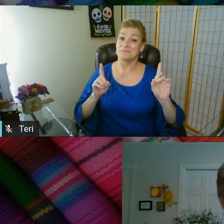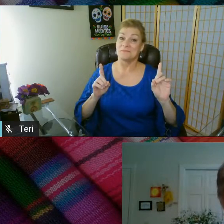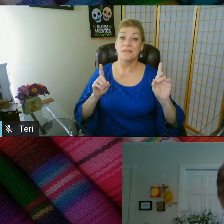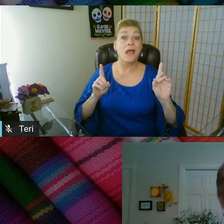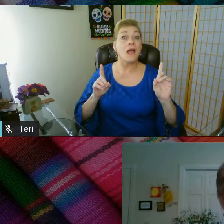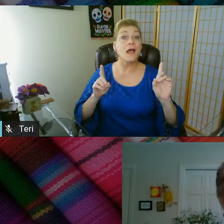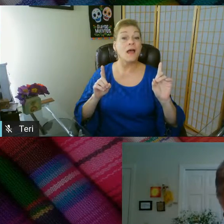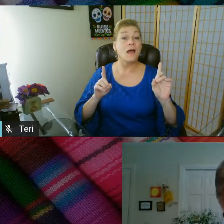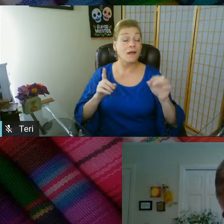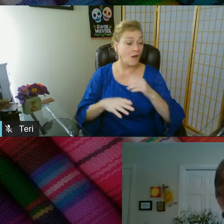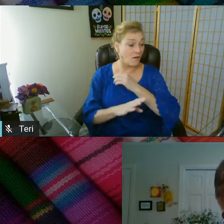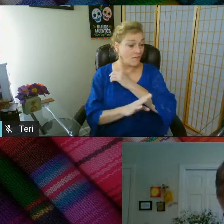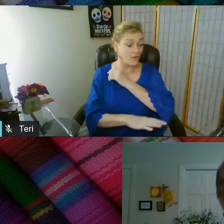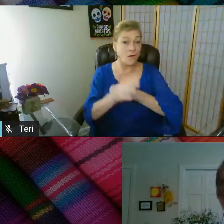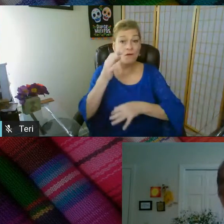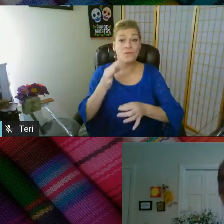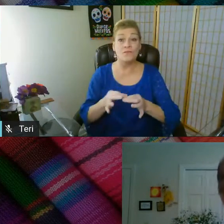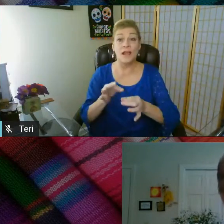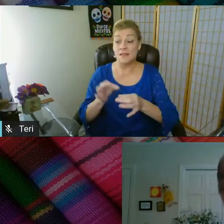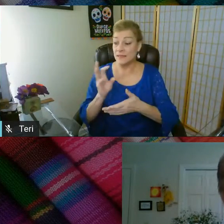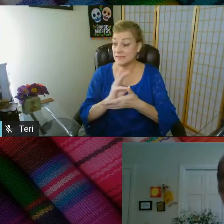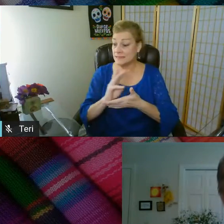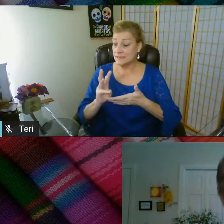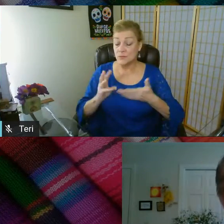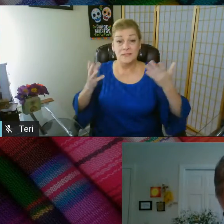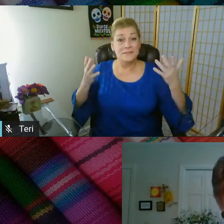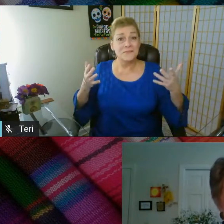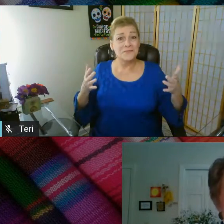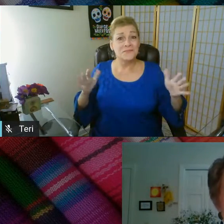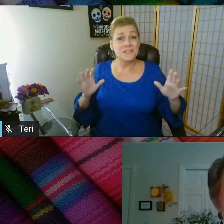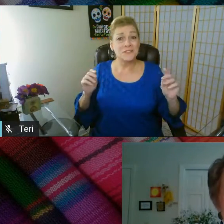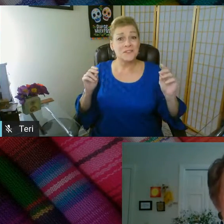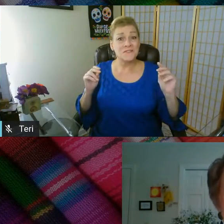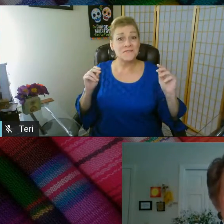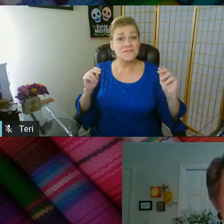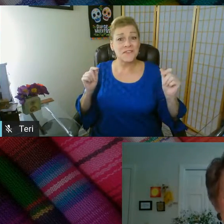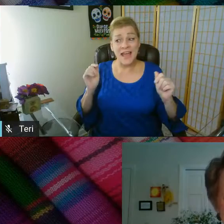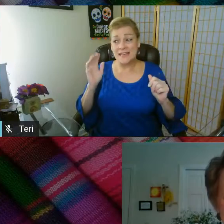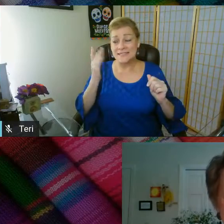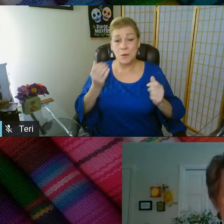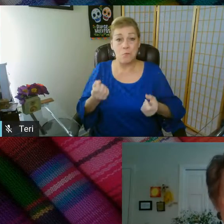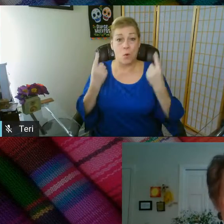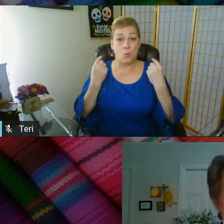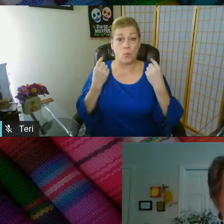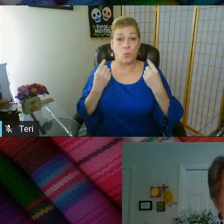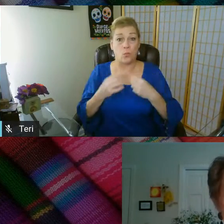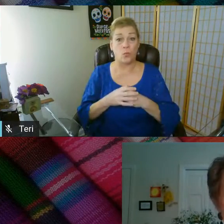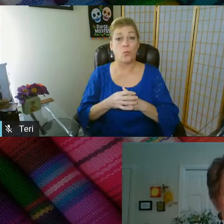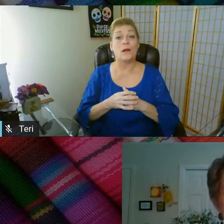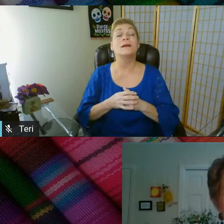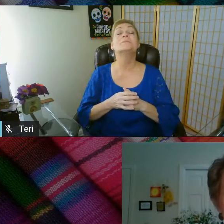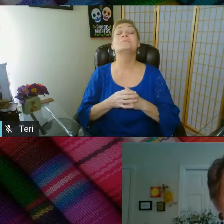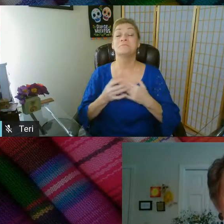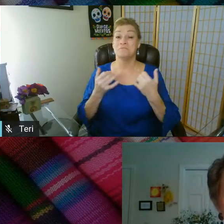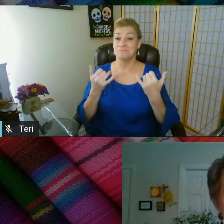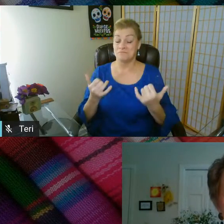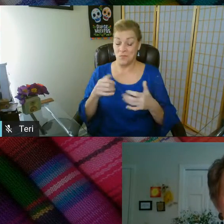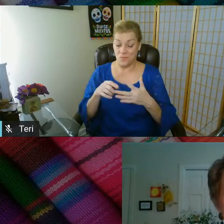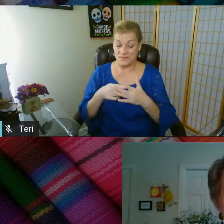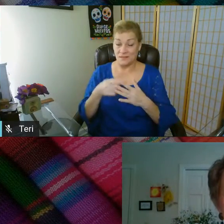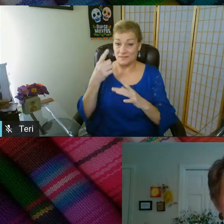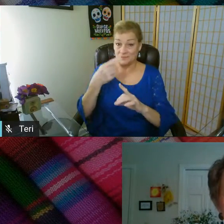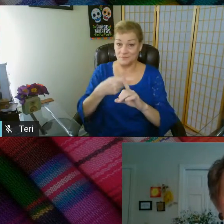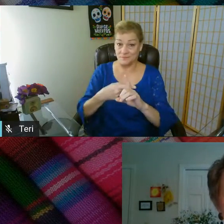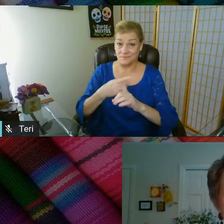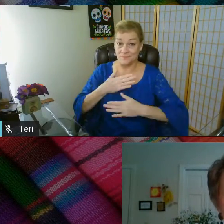Fall Faith. That was 6 weeks, just like that. Went right on by. So we are going to start a month of gratitude, and we